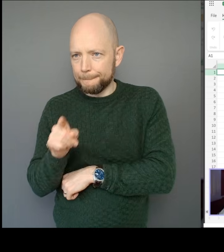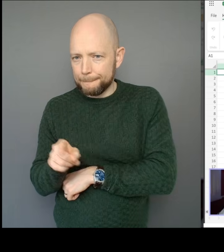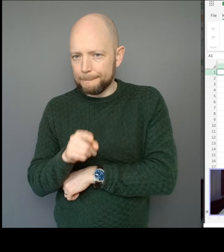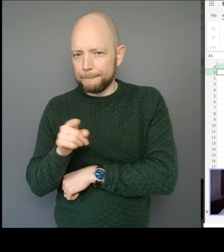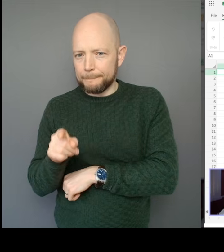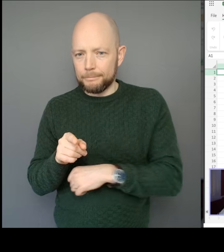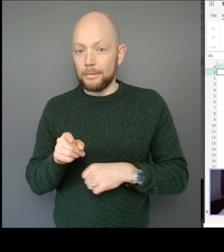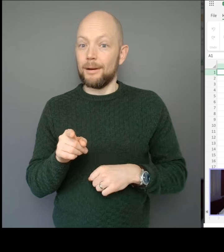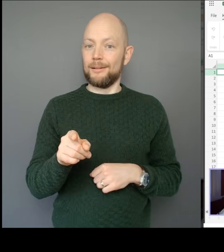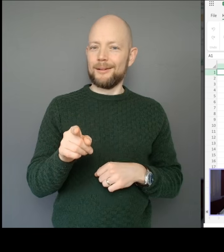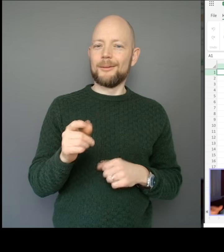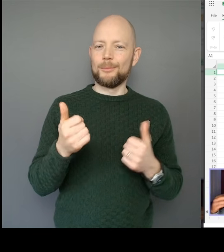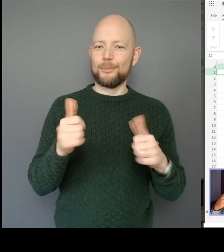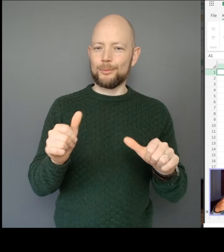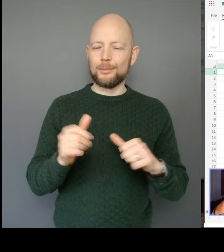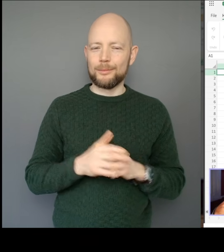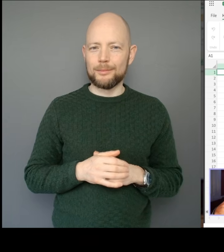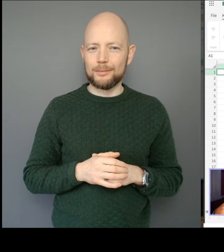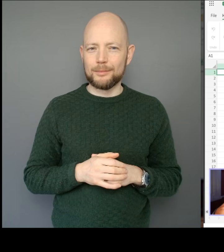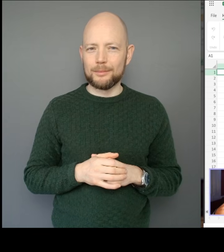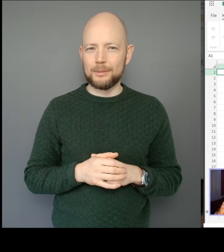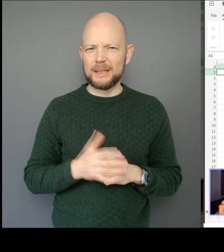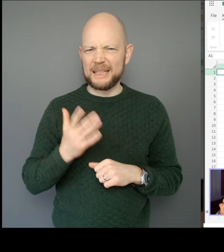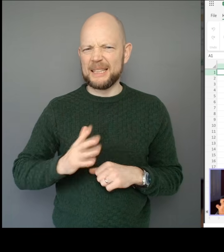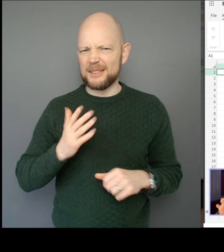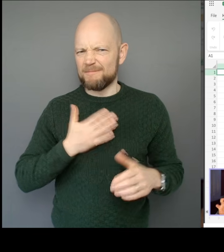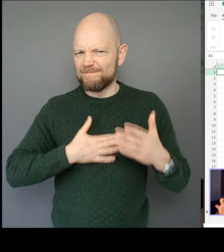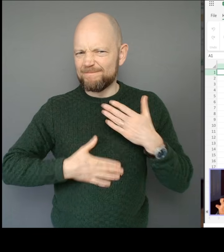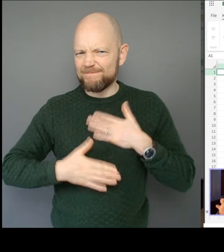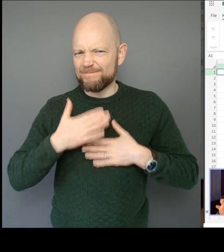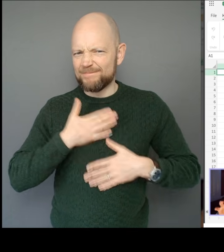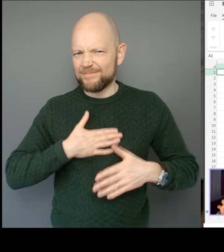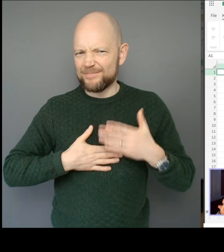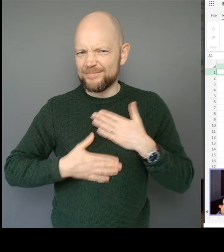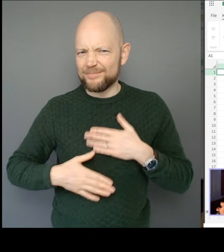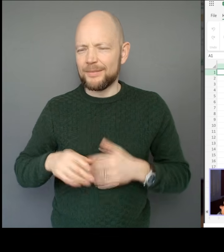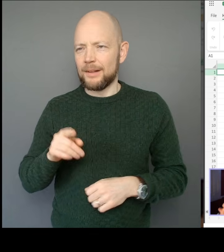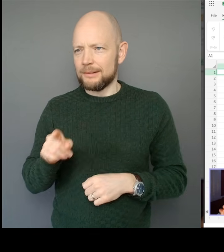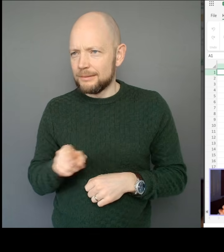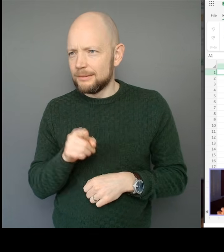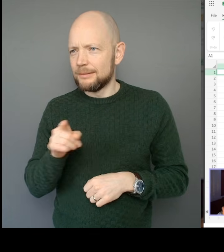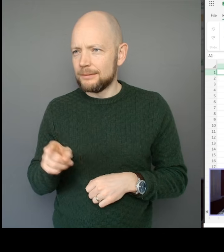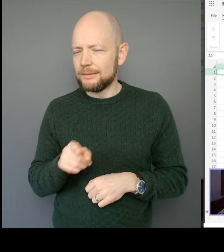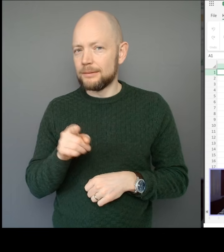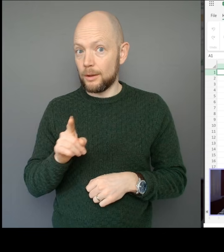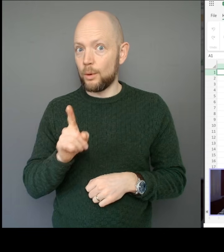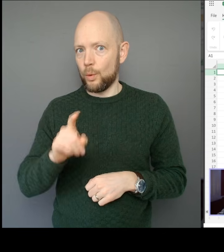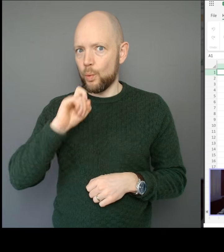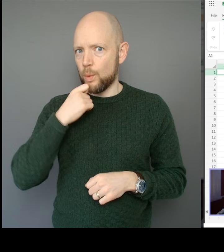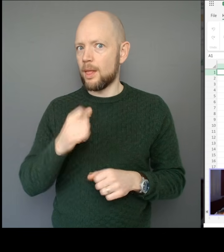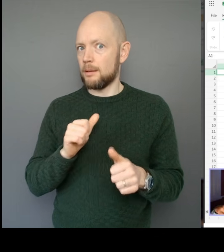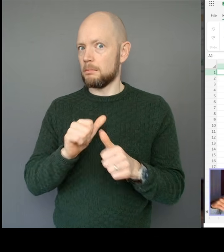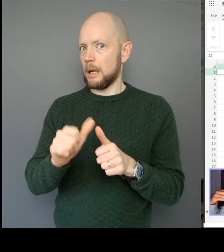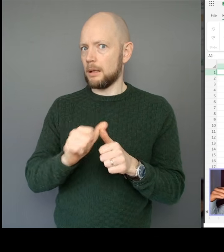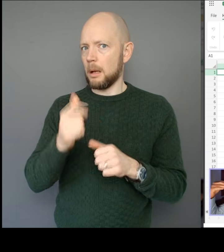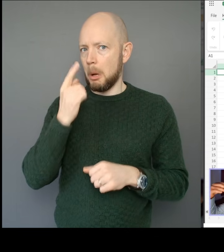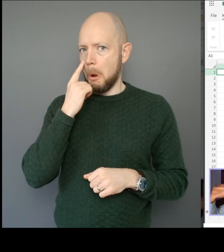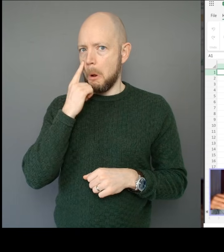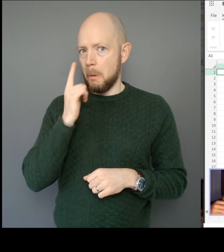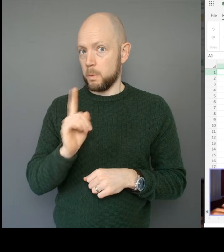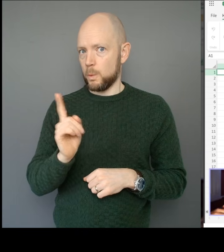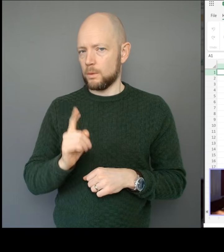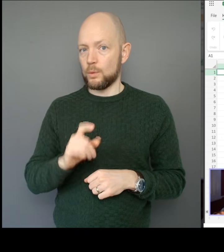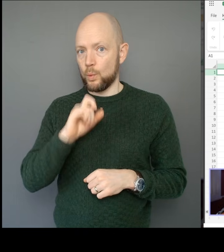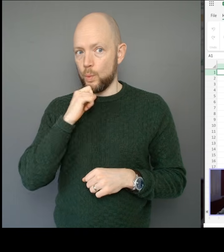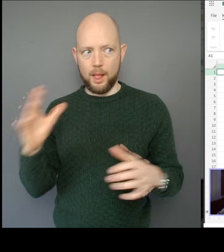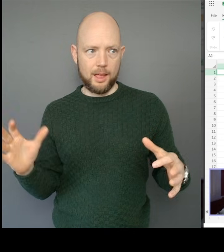here, you can see all the activity. So it takes a little bit of time, but the key is that it actually does something for you in your worksheet. Instead of just